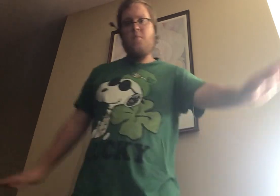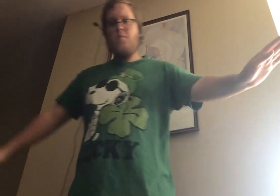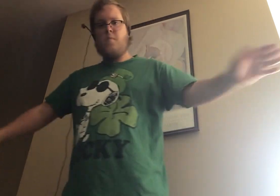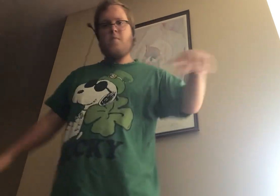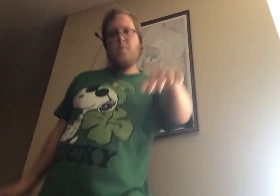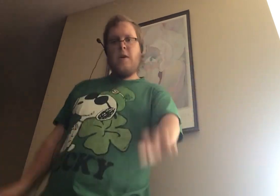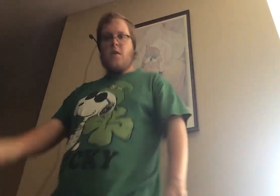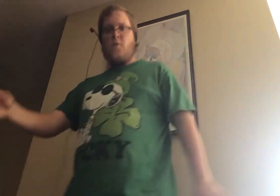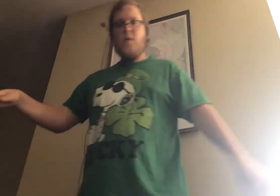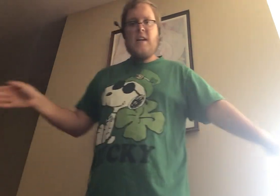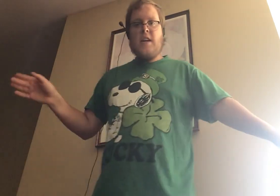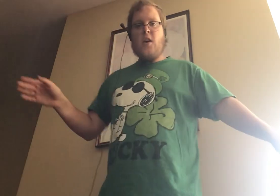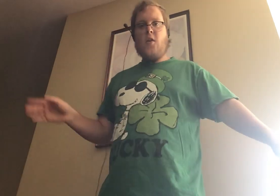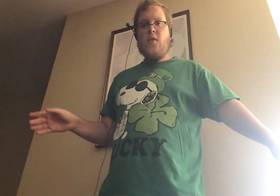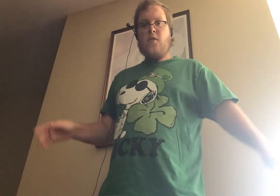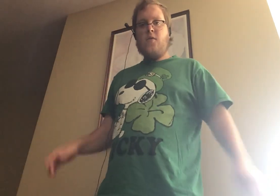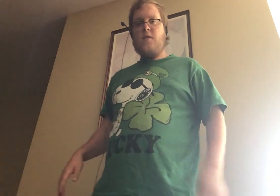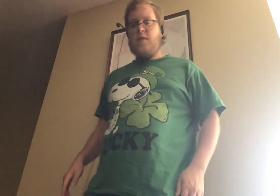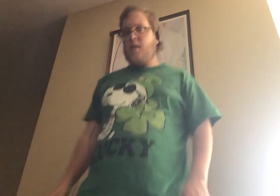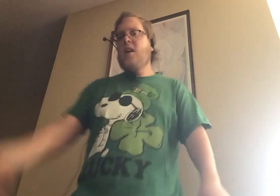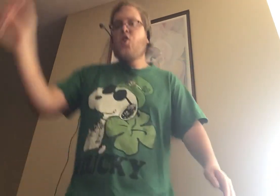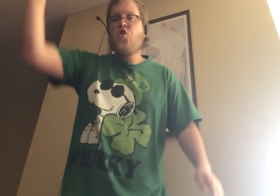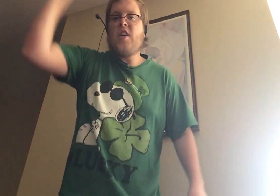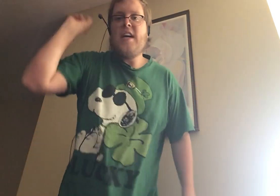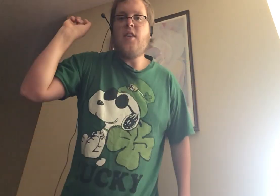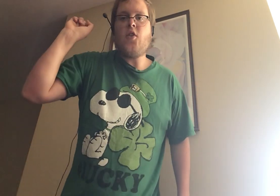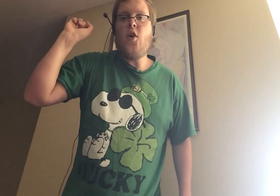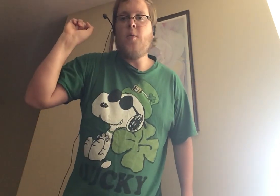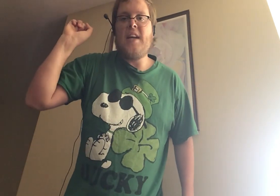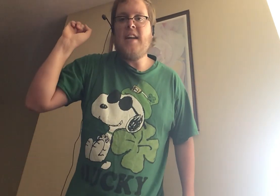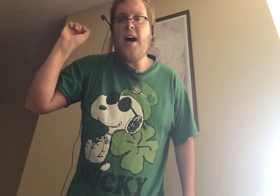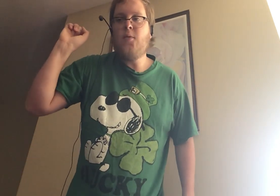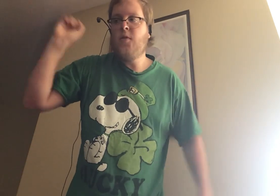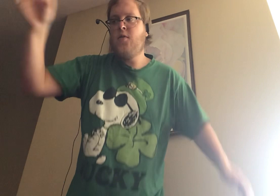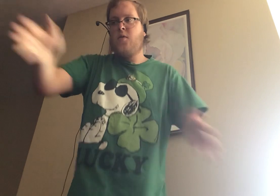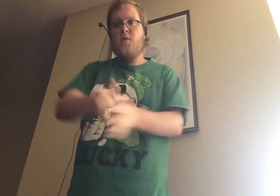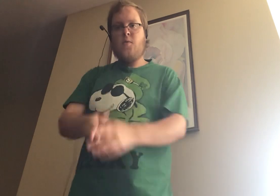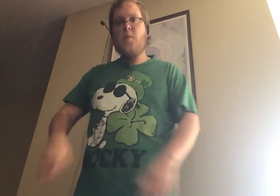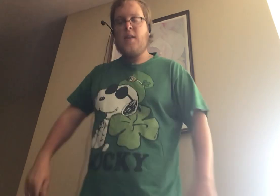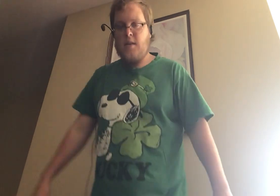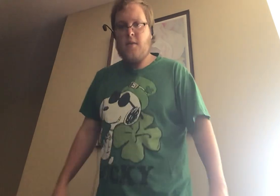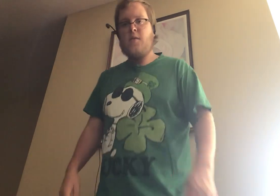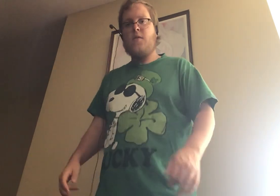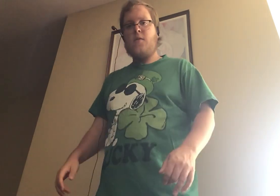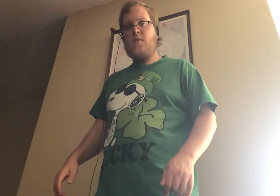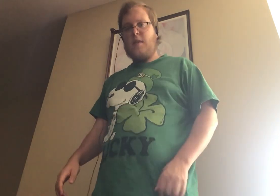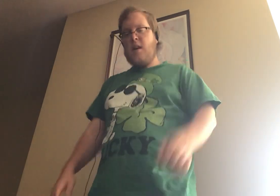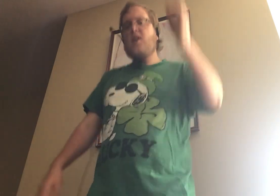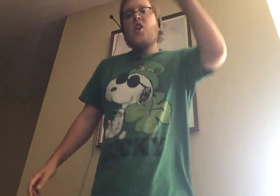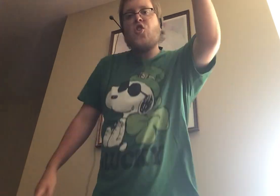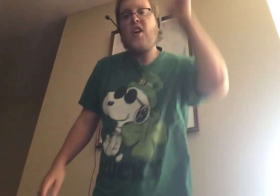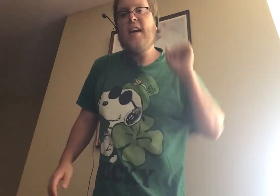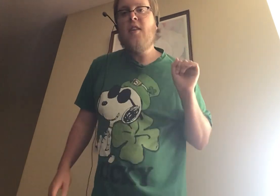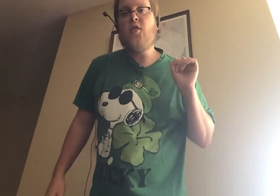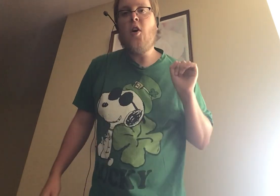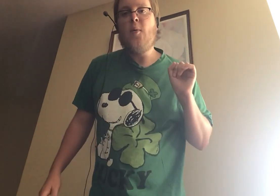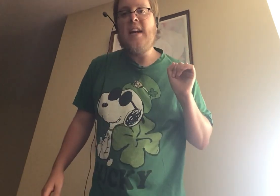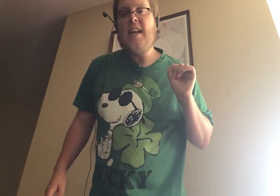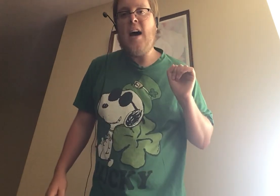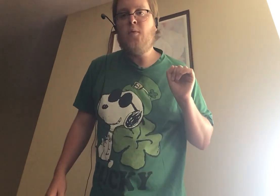When it all goes down Shit is going down When it all goes down Shit is going down